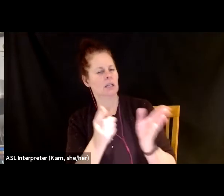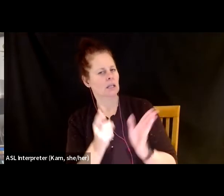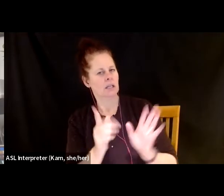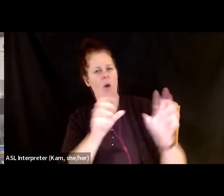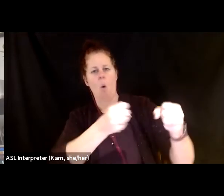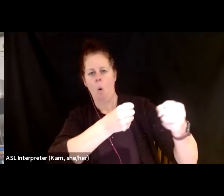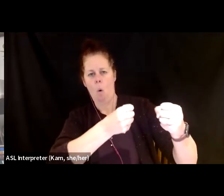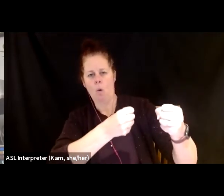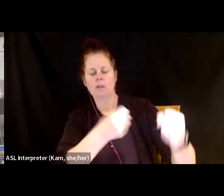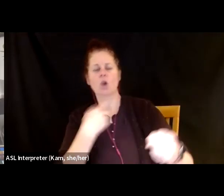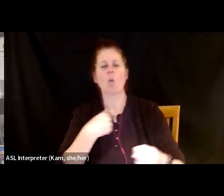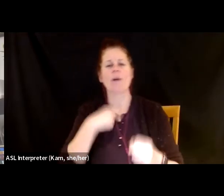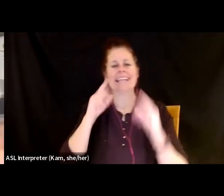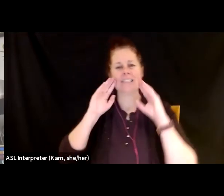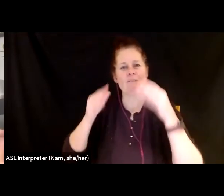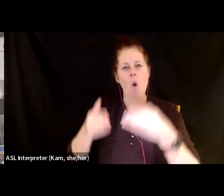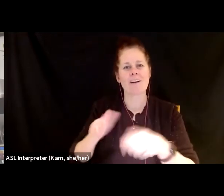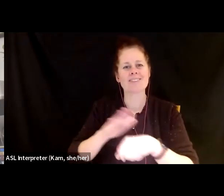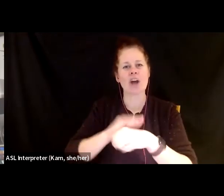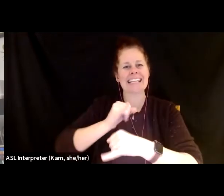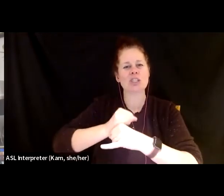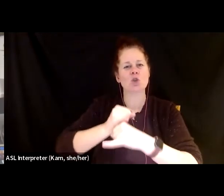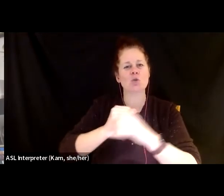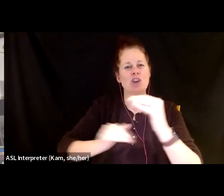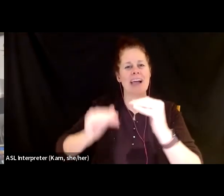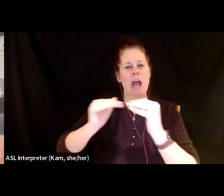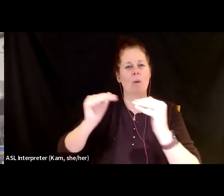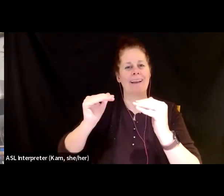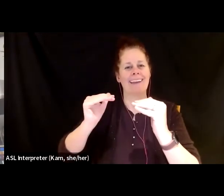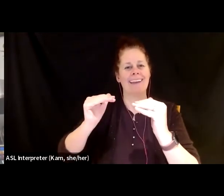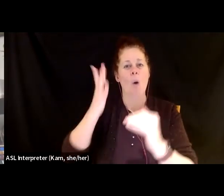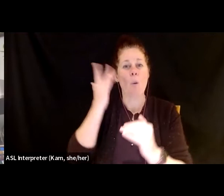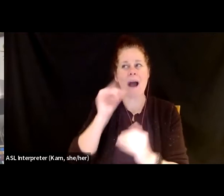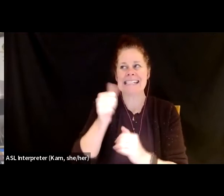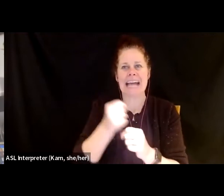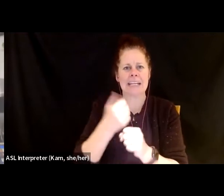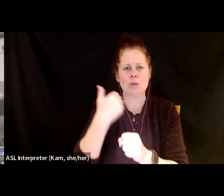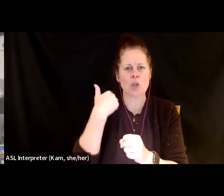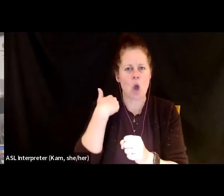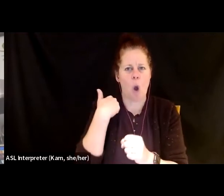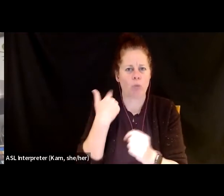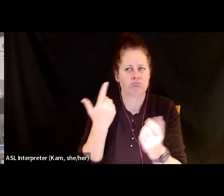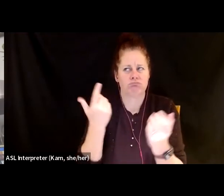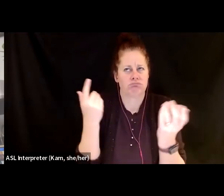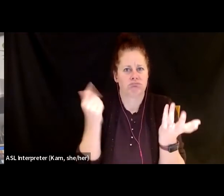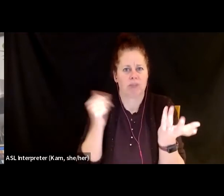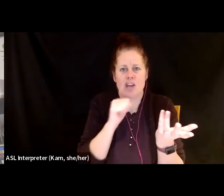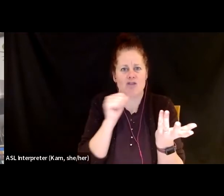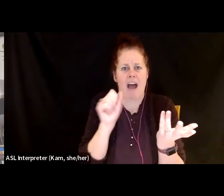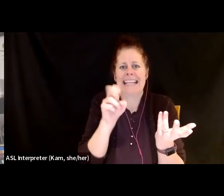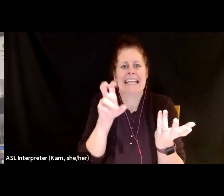you know, a decade ago, this wasn't even a thing. And at some colleges